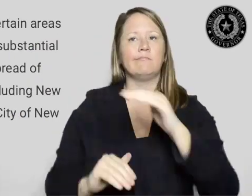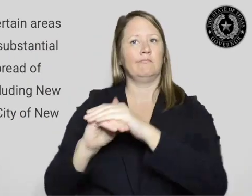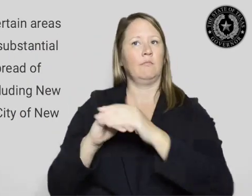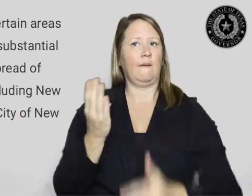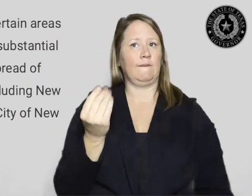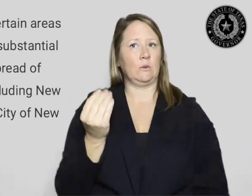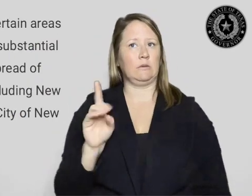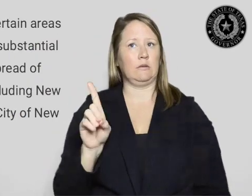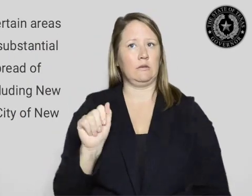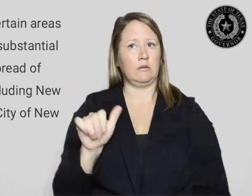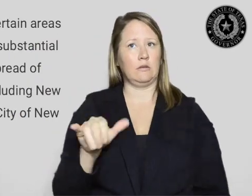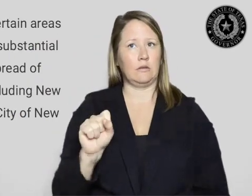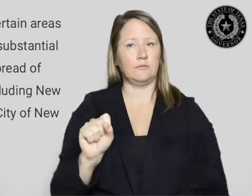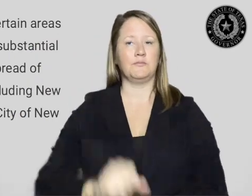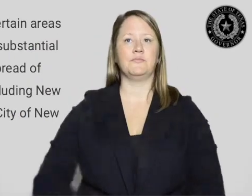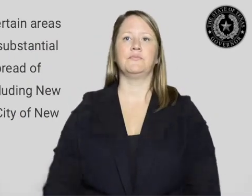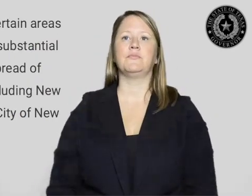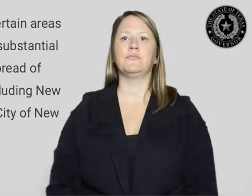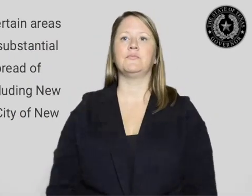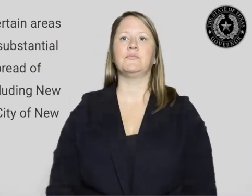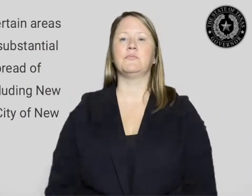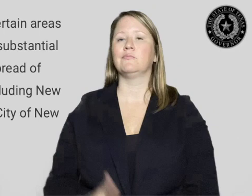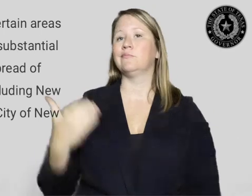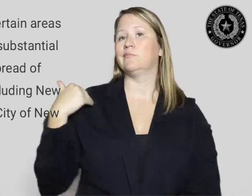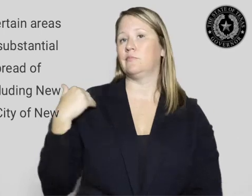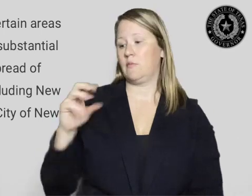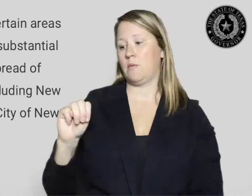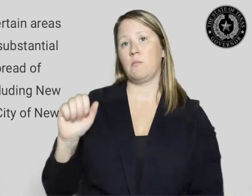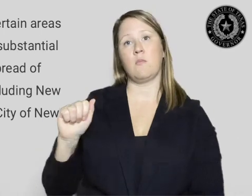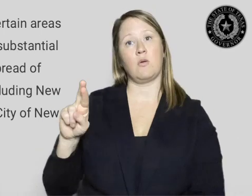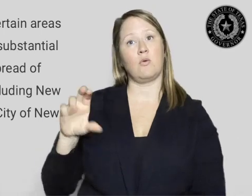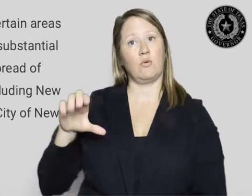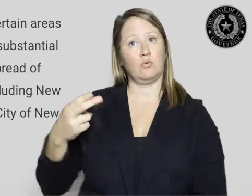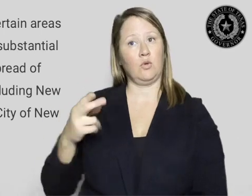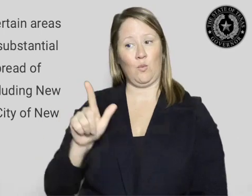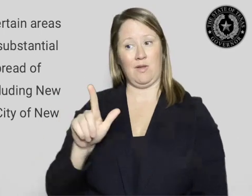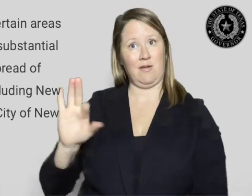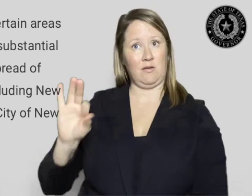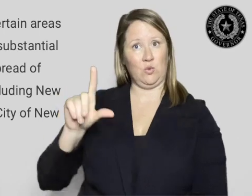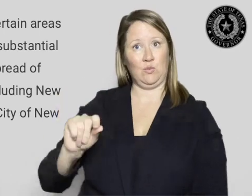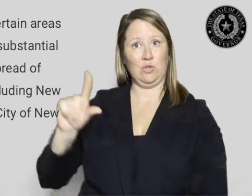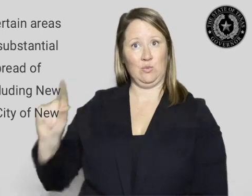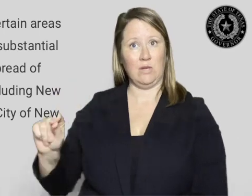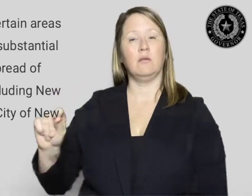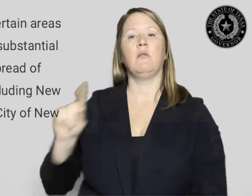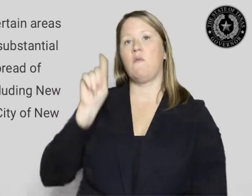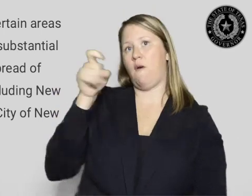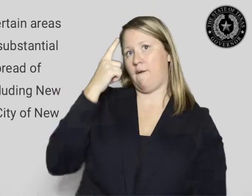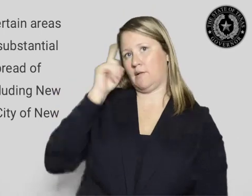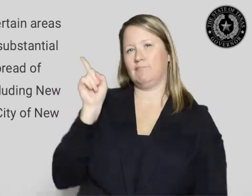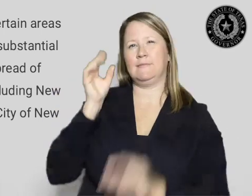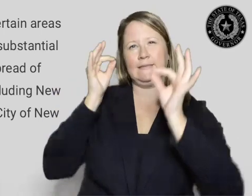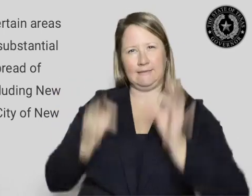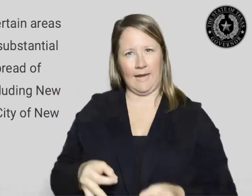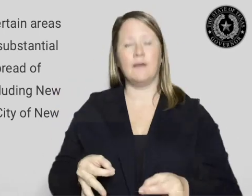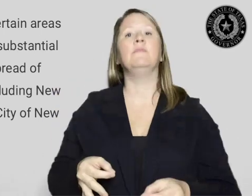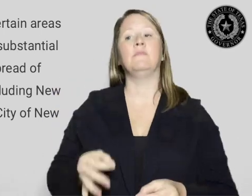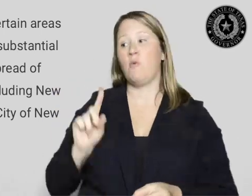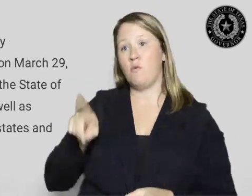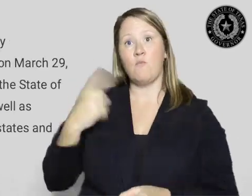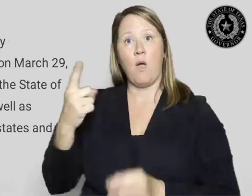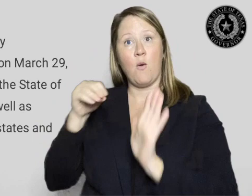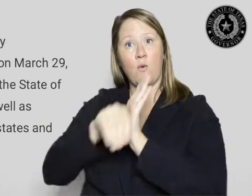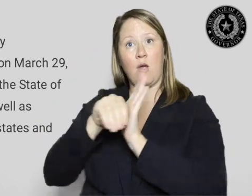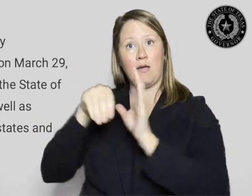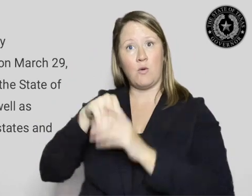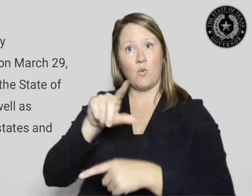areas experiencing substantial community spread of COVID-19, including New York and the city of